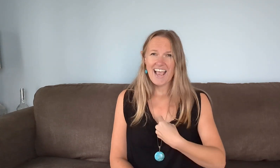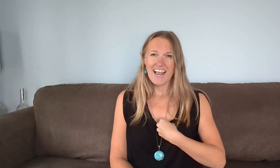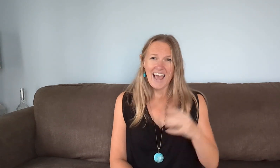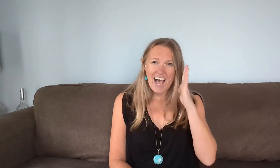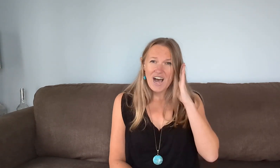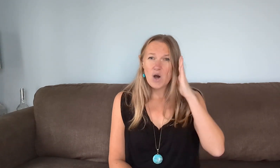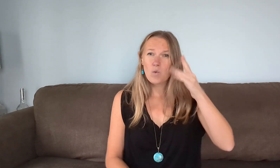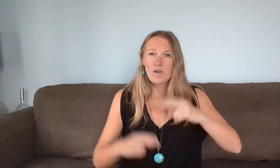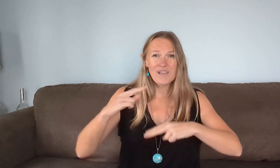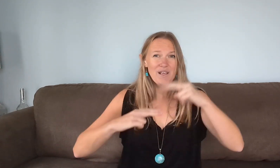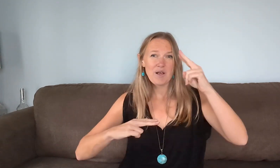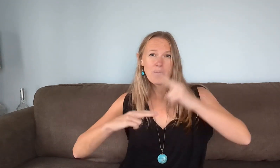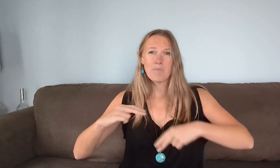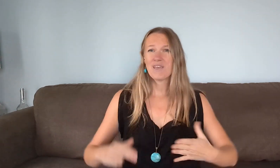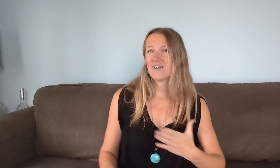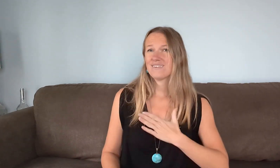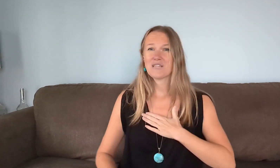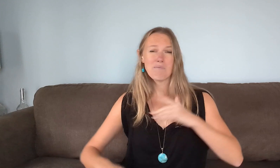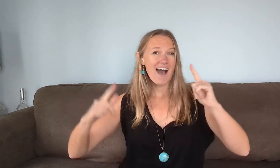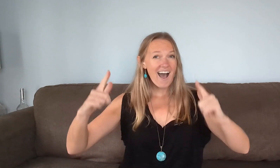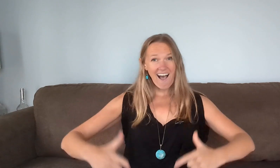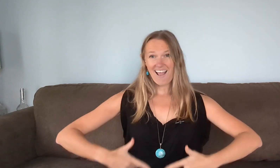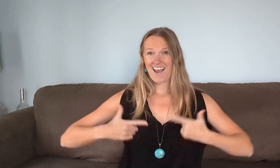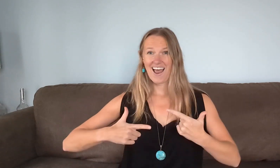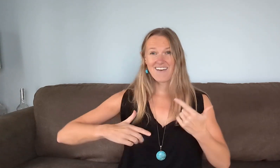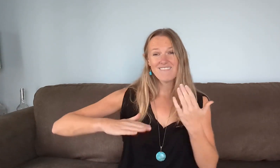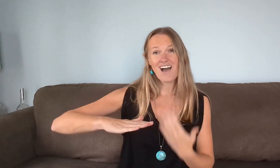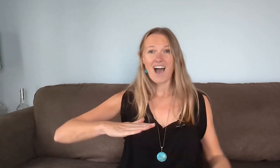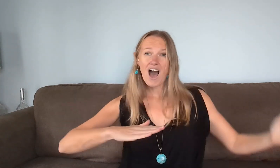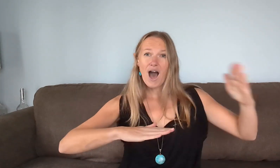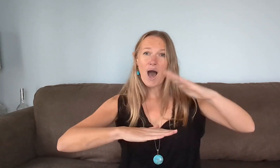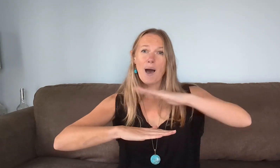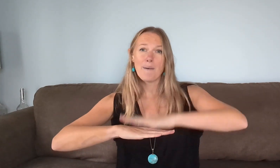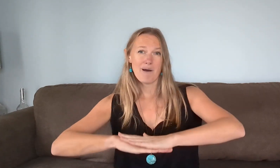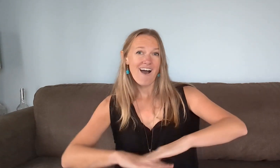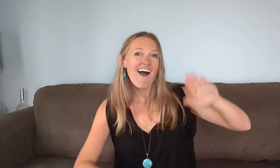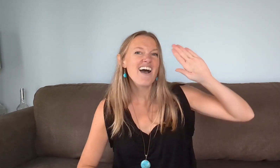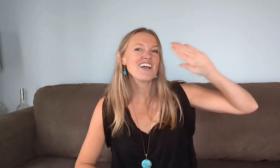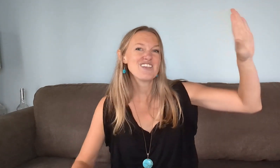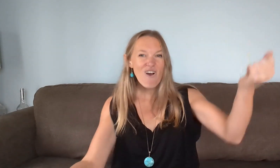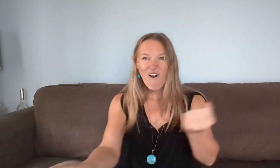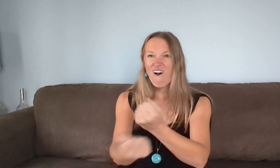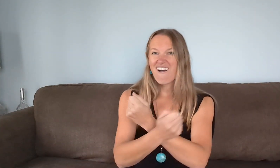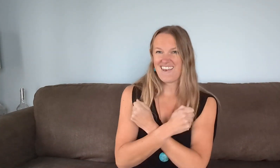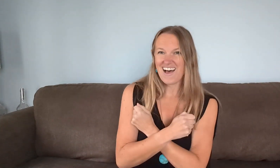shaken. I will build my life upon your